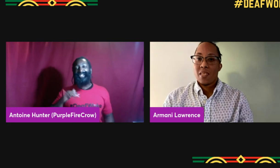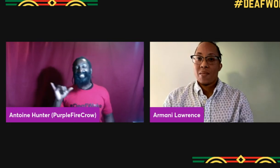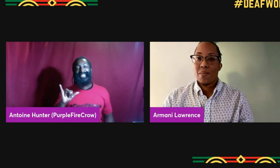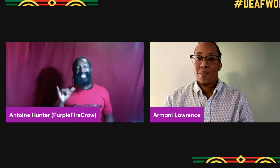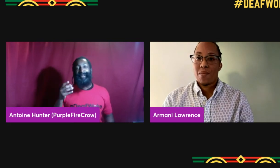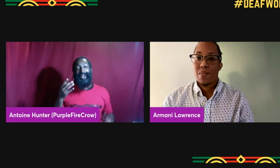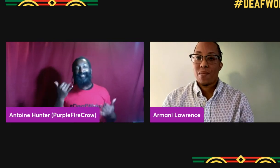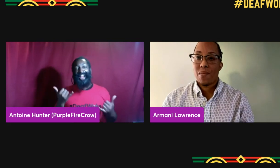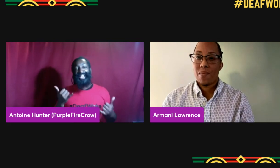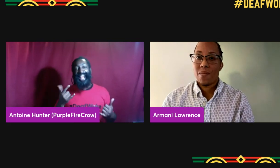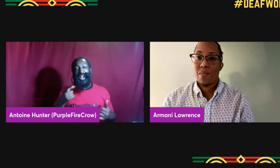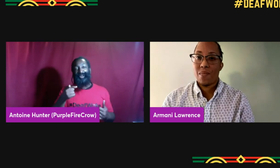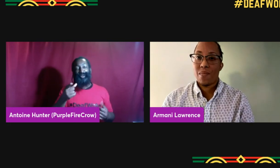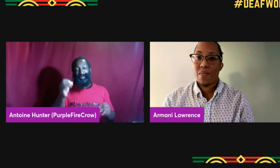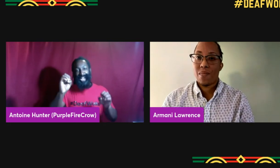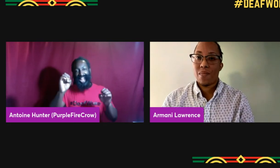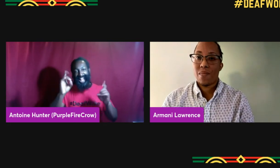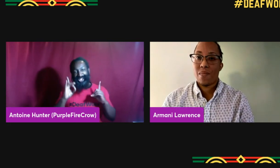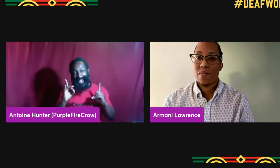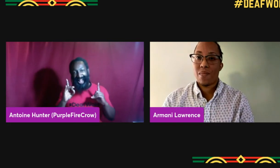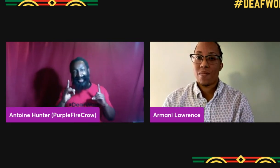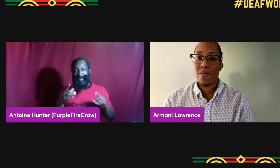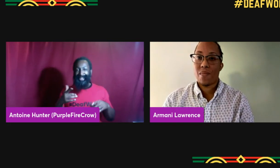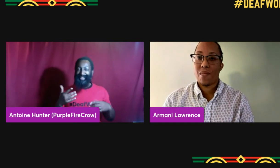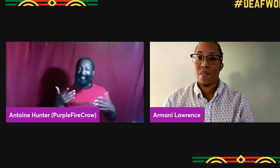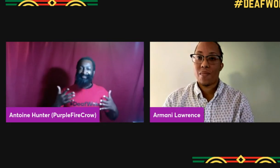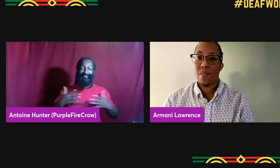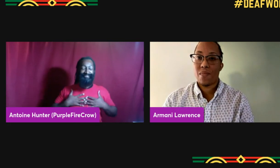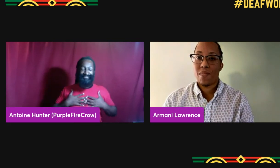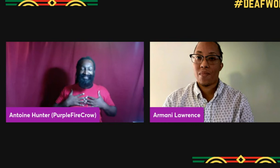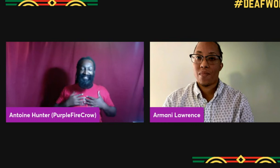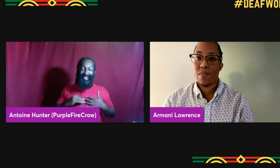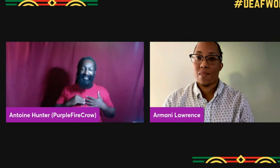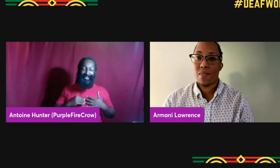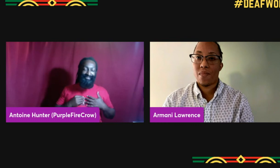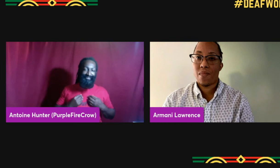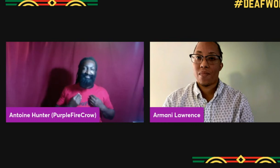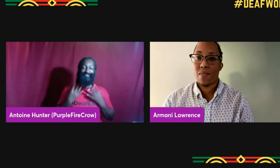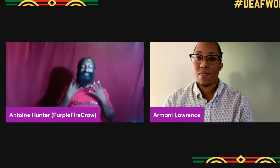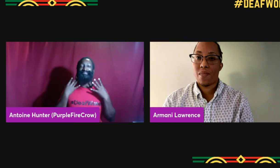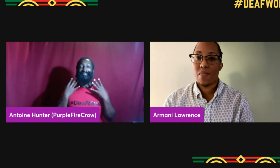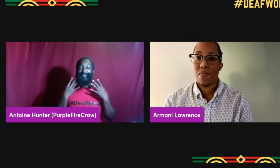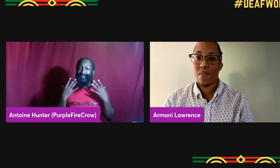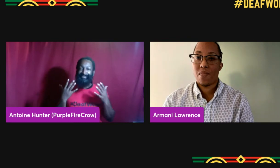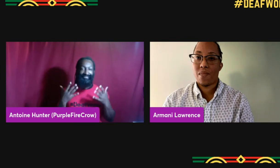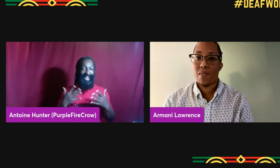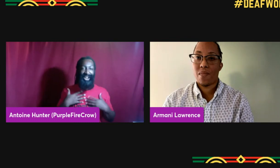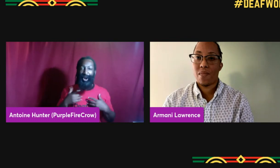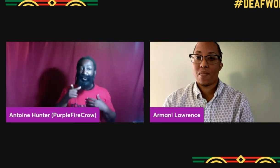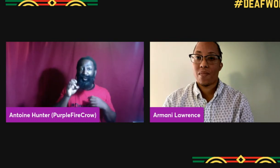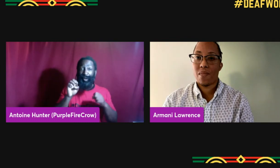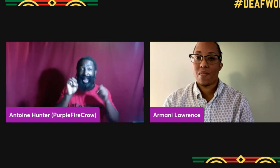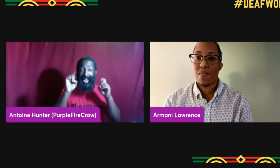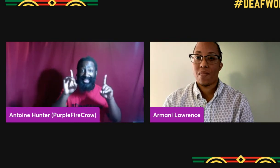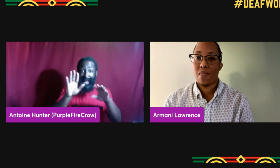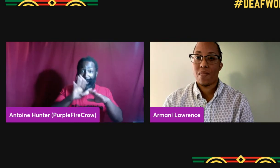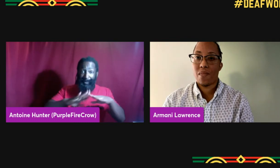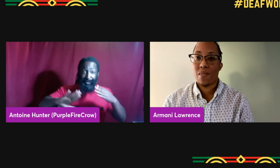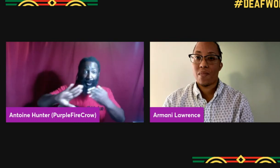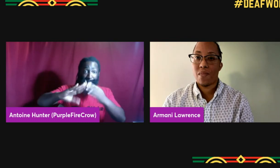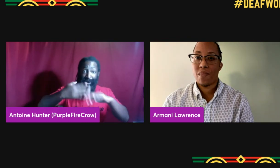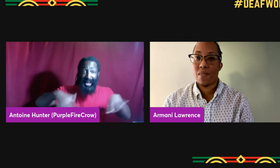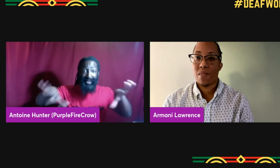And they accepted you. That person had a similar experience where their child used the same pronouns. So thank you so much for educating us.